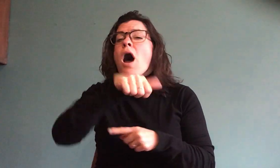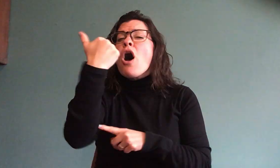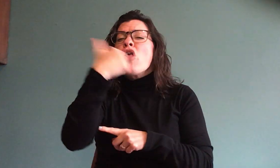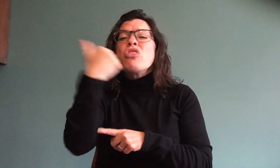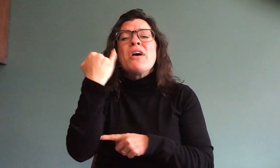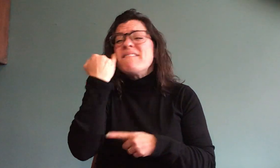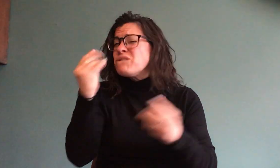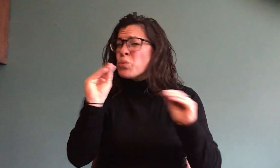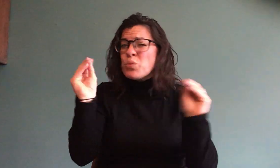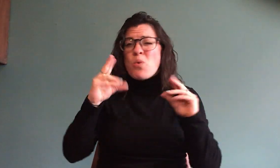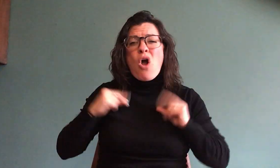have?